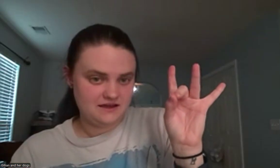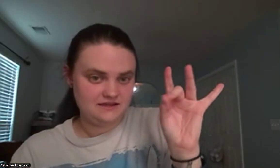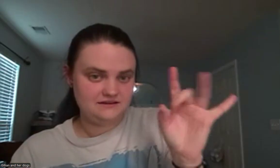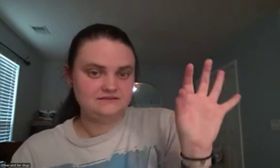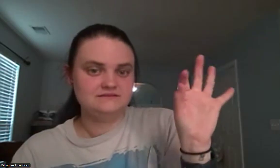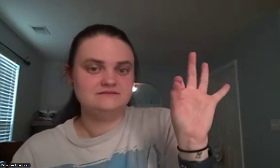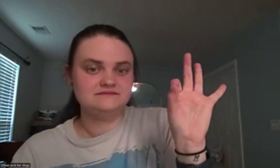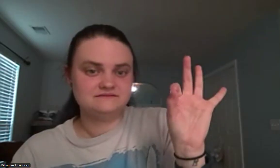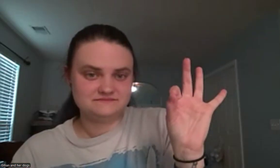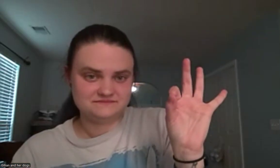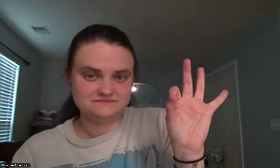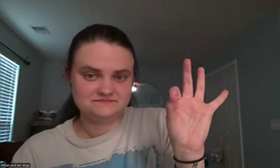9,